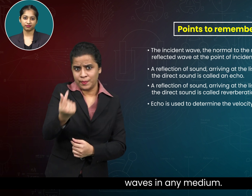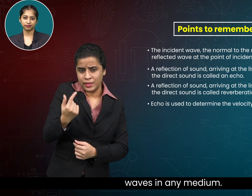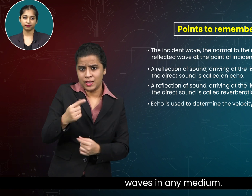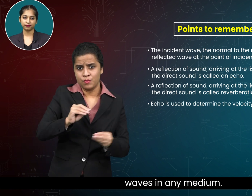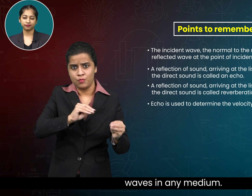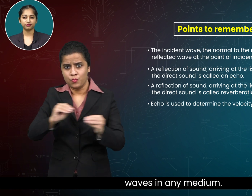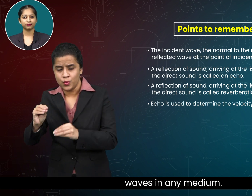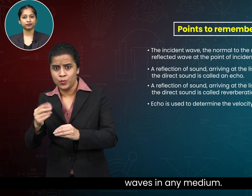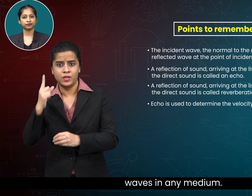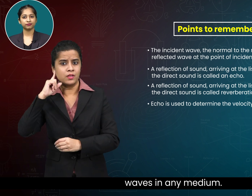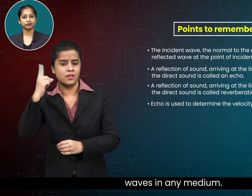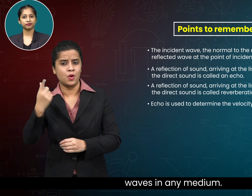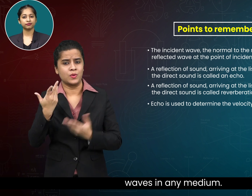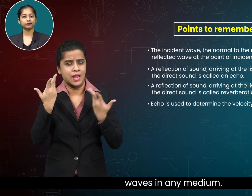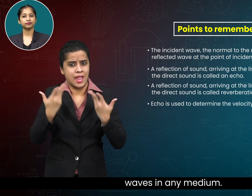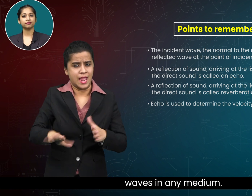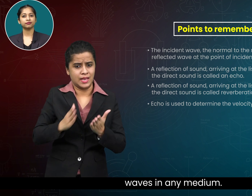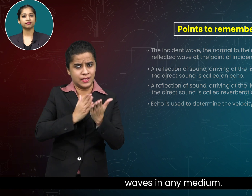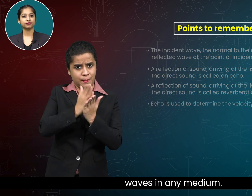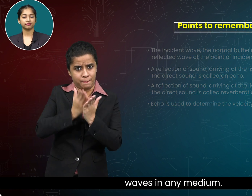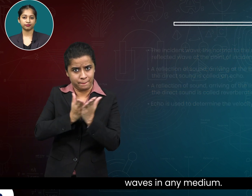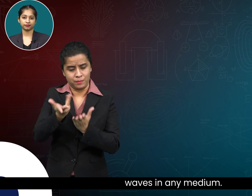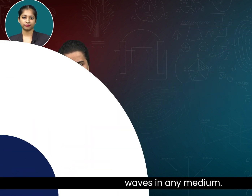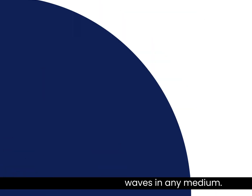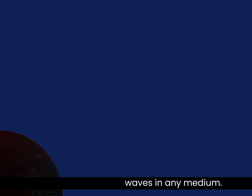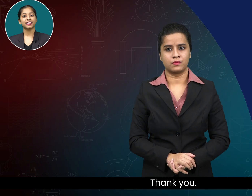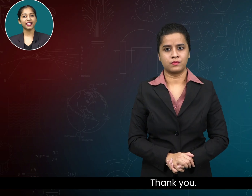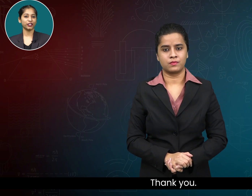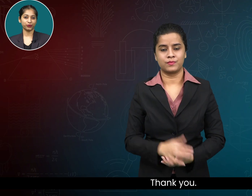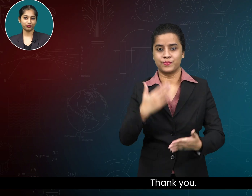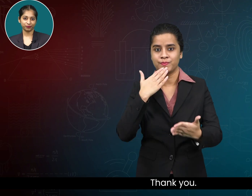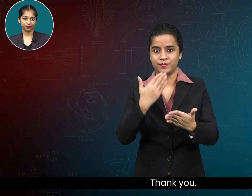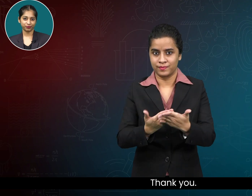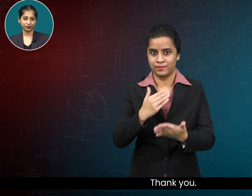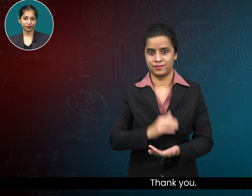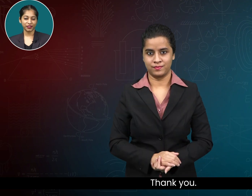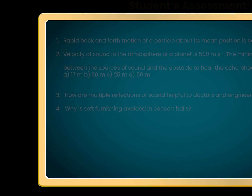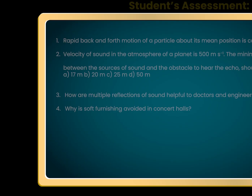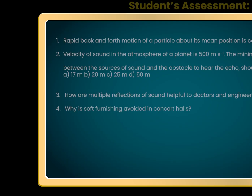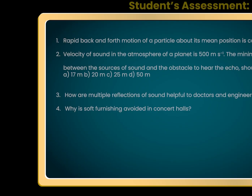Thank you.